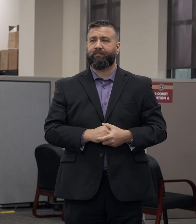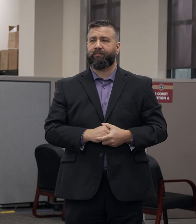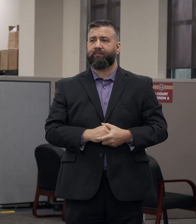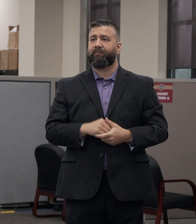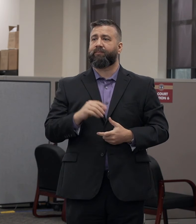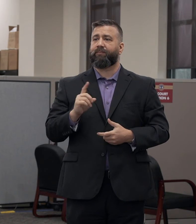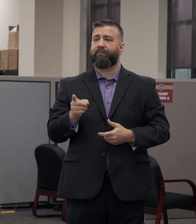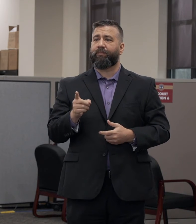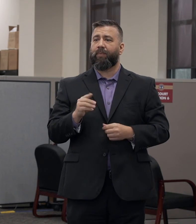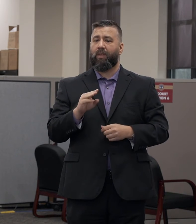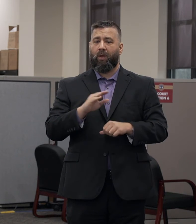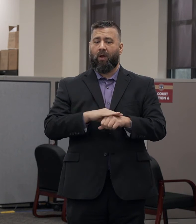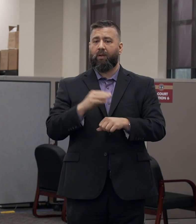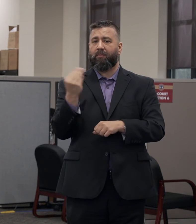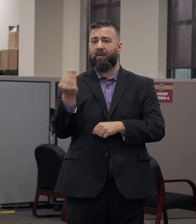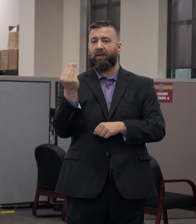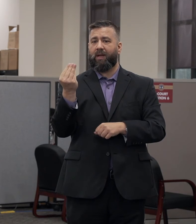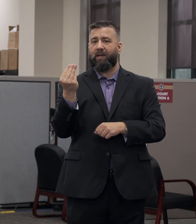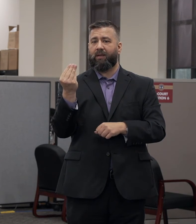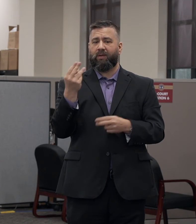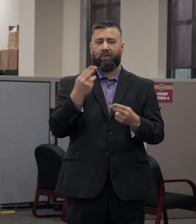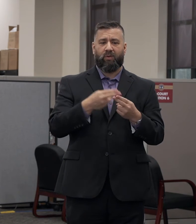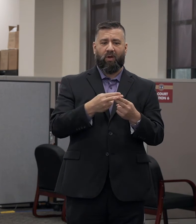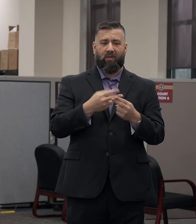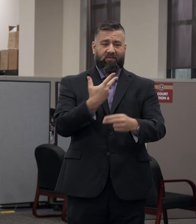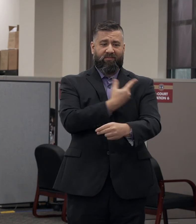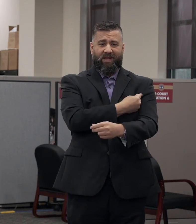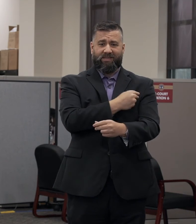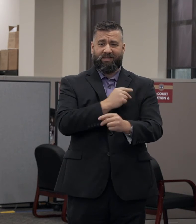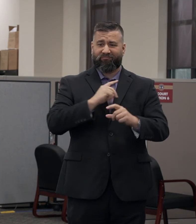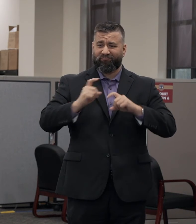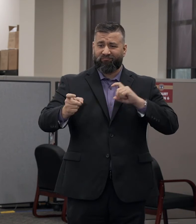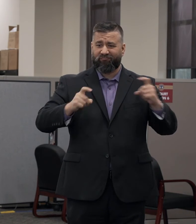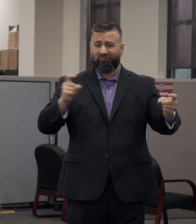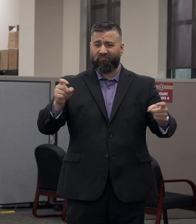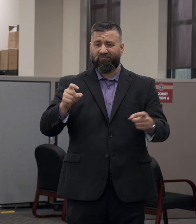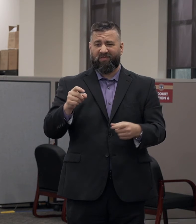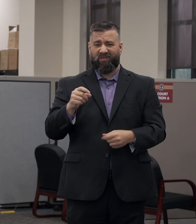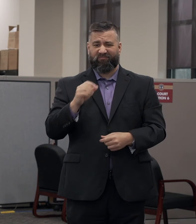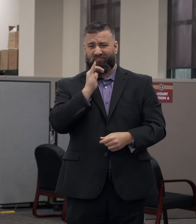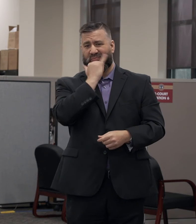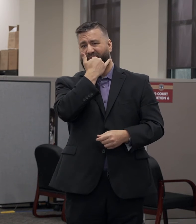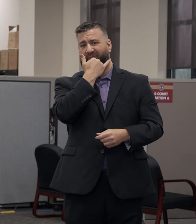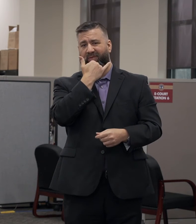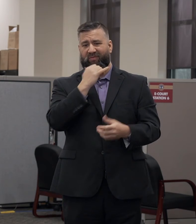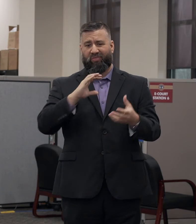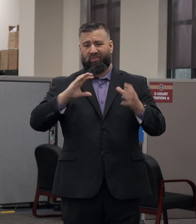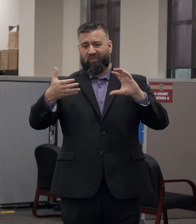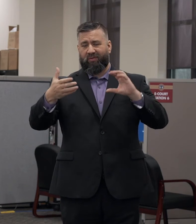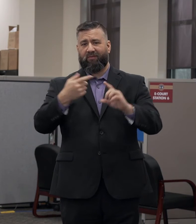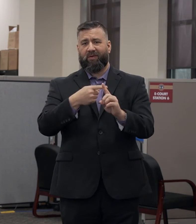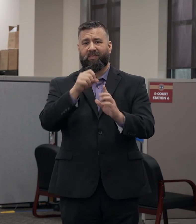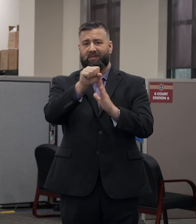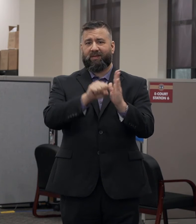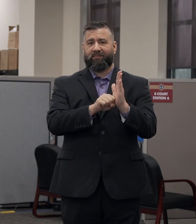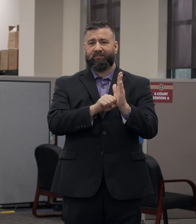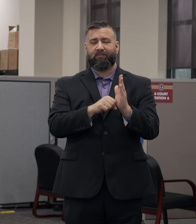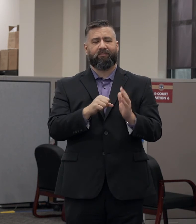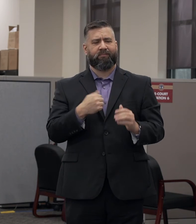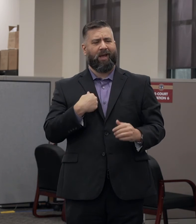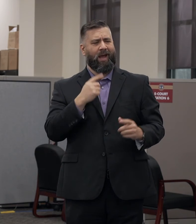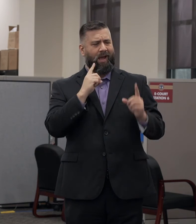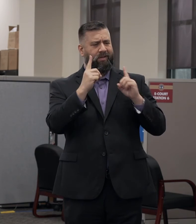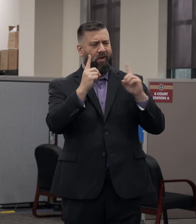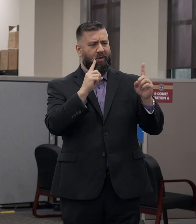Any other? On Monday, you called the vaccine rollout fumble by the state. Have you talked to the governor yet this week? I've spoken to the governor this week. I spoke